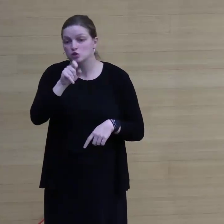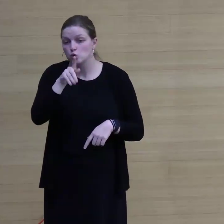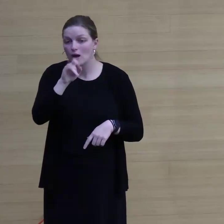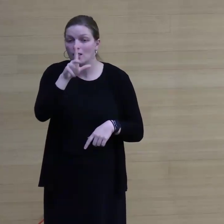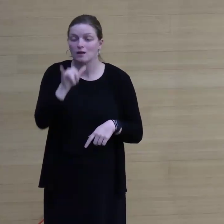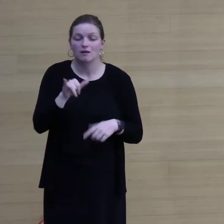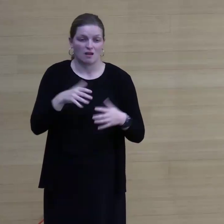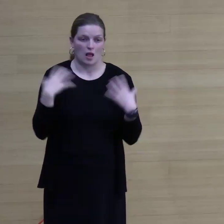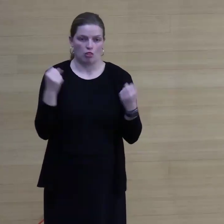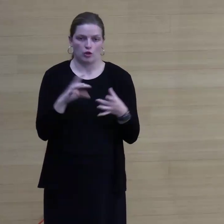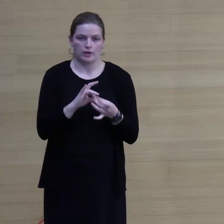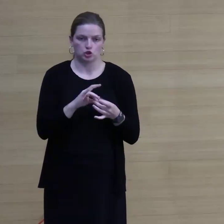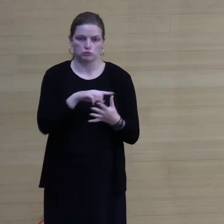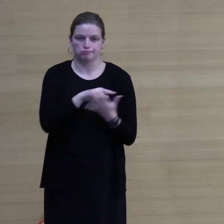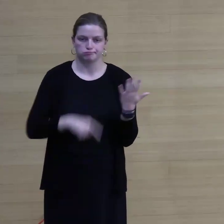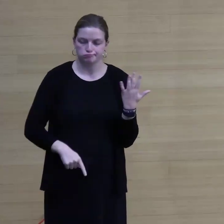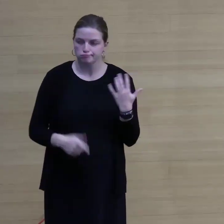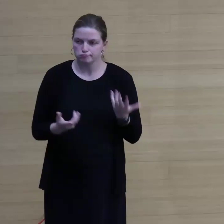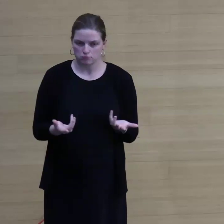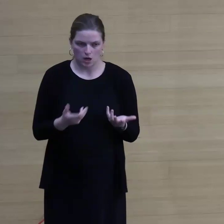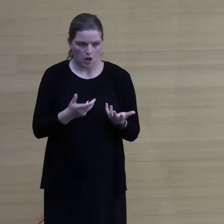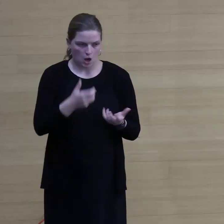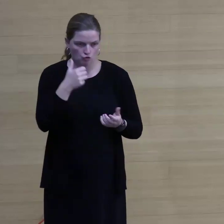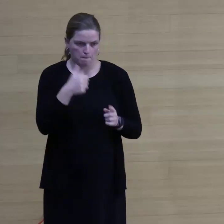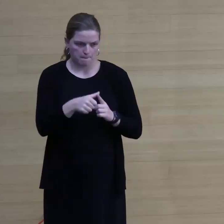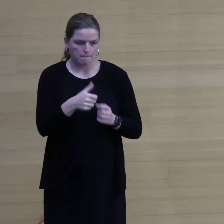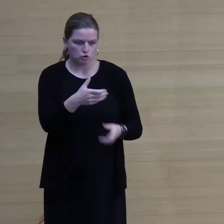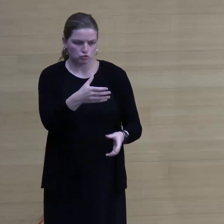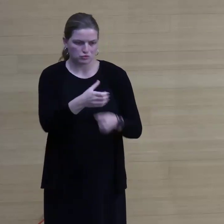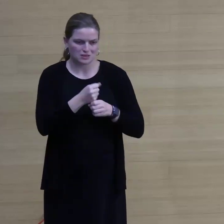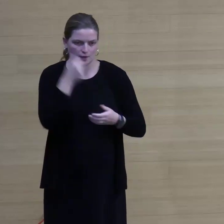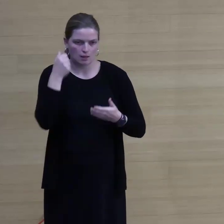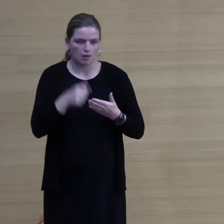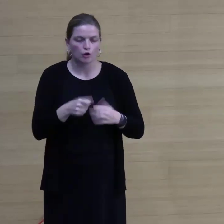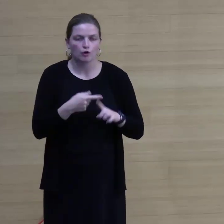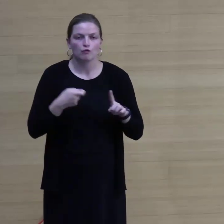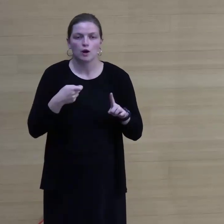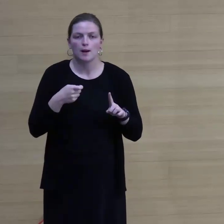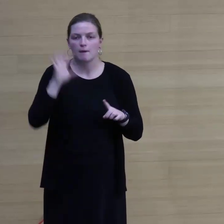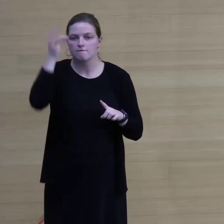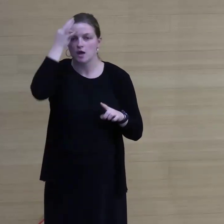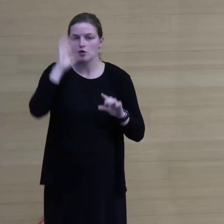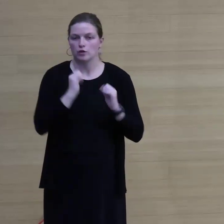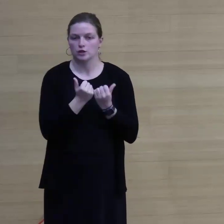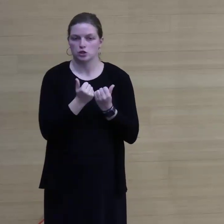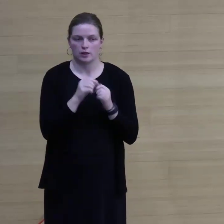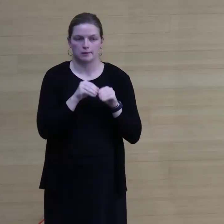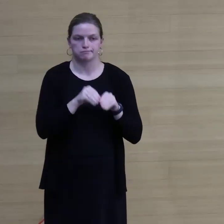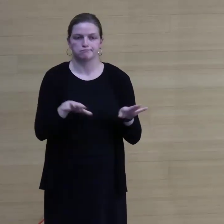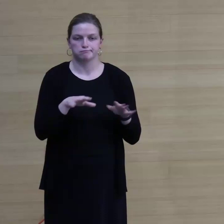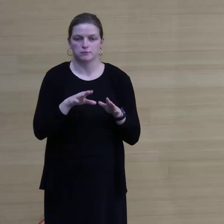healthy relationships. And I remember getting a letter at the time from the federal agency that dispersed the